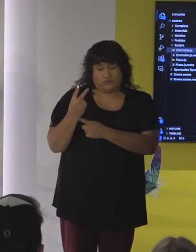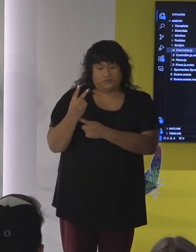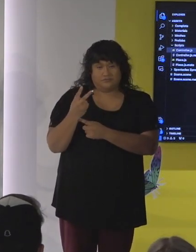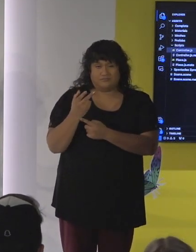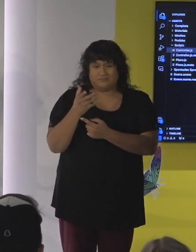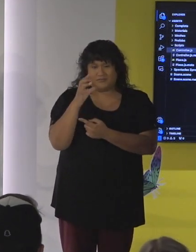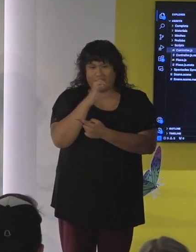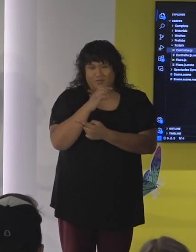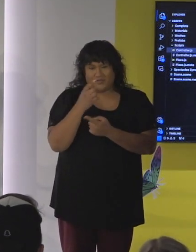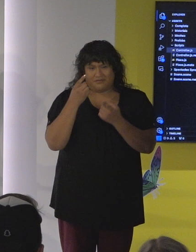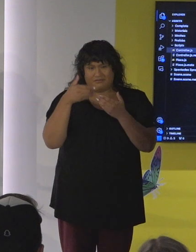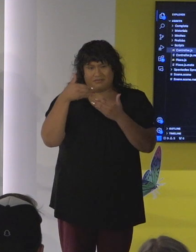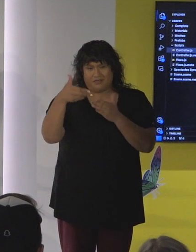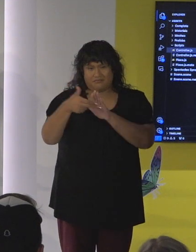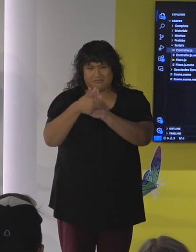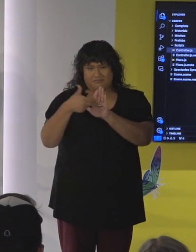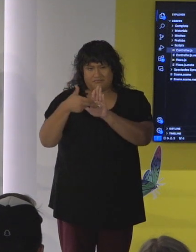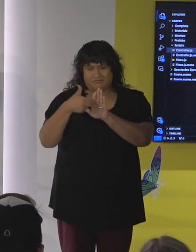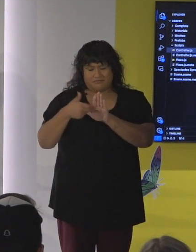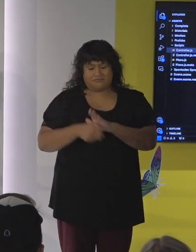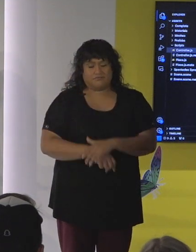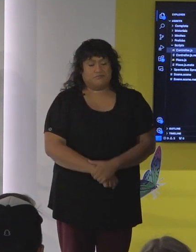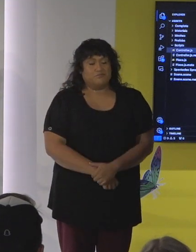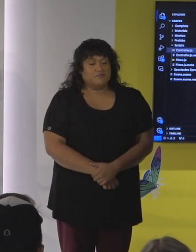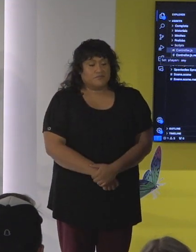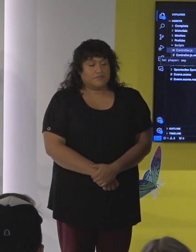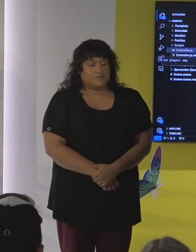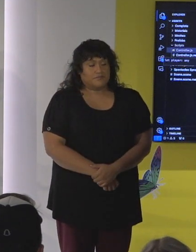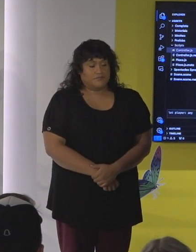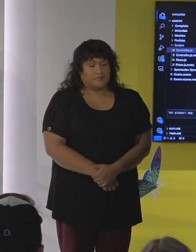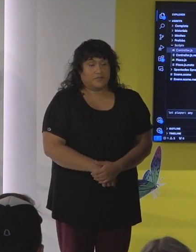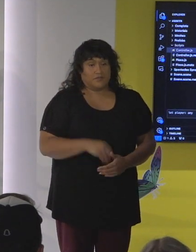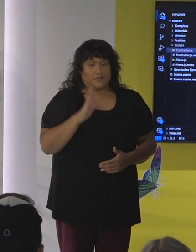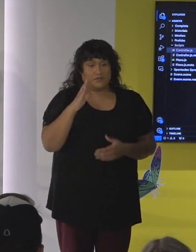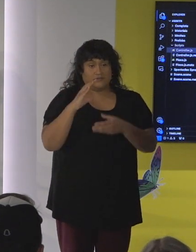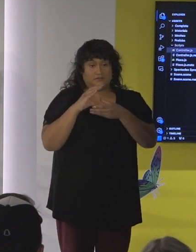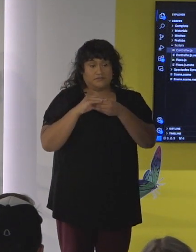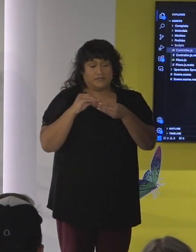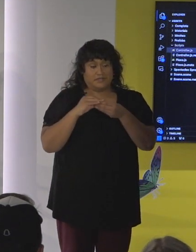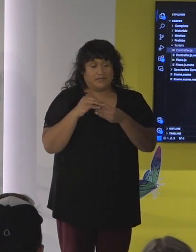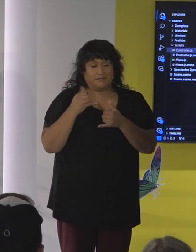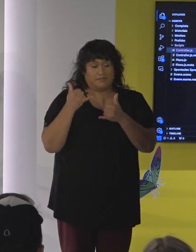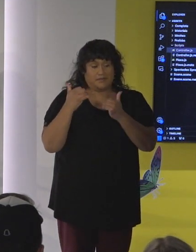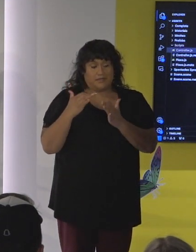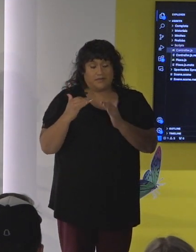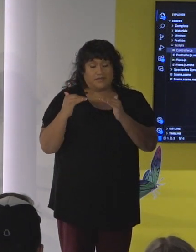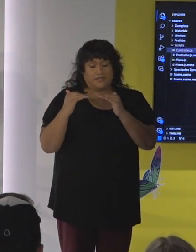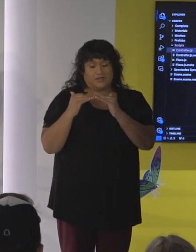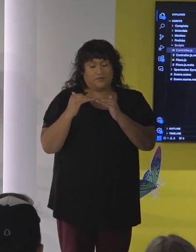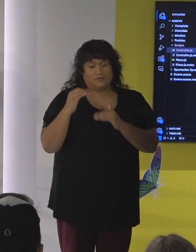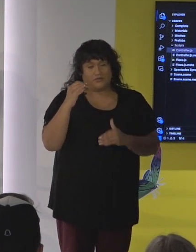what's coming. We're going to say player equals O.